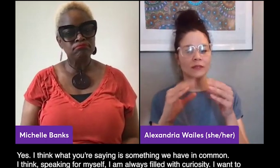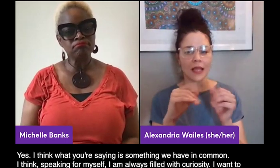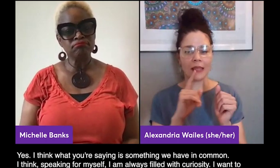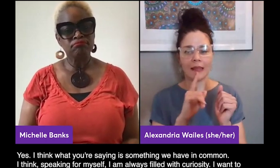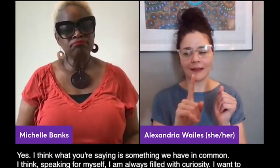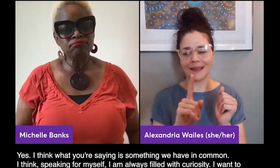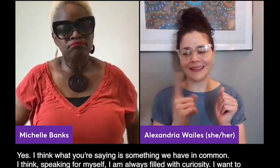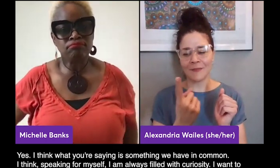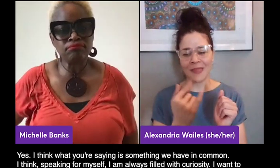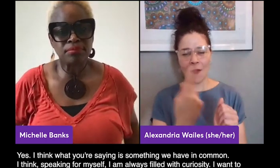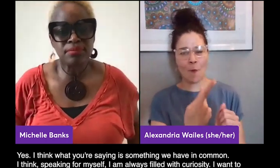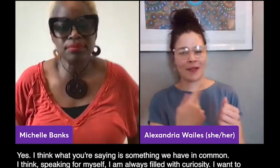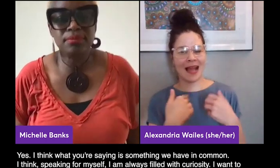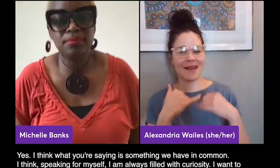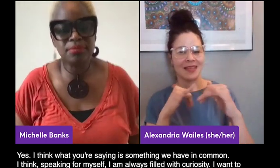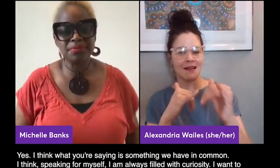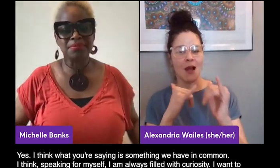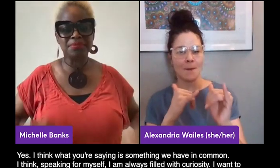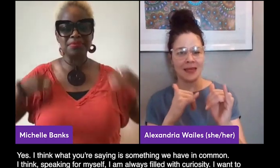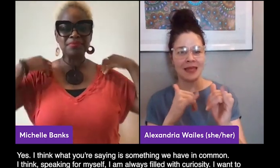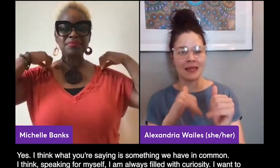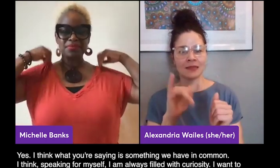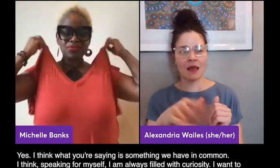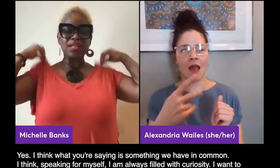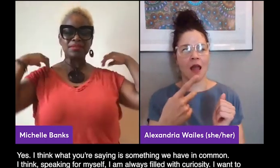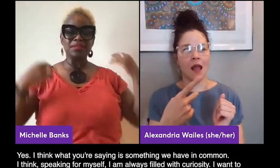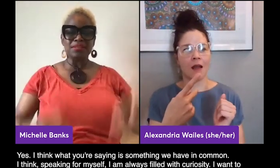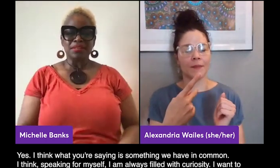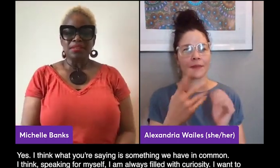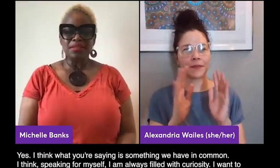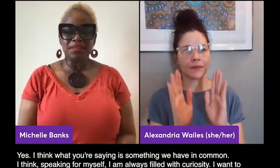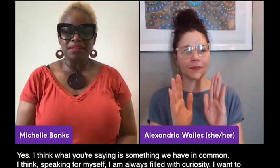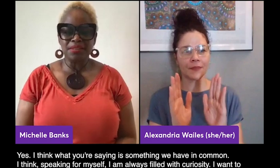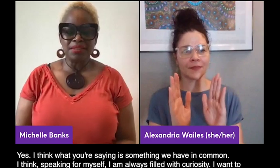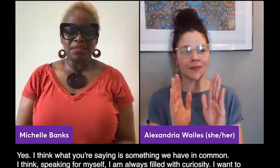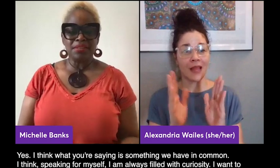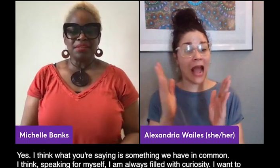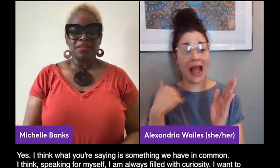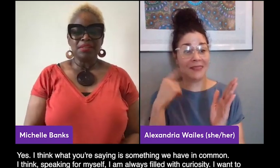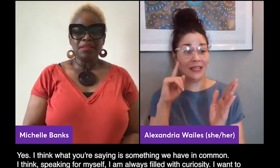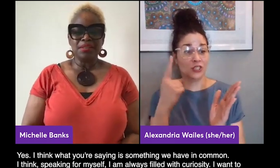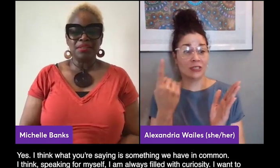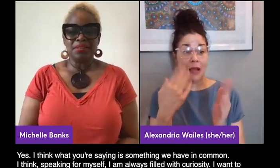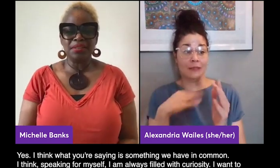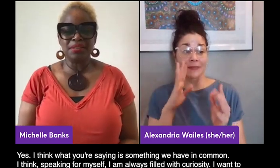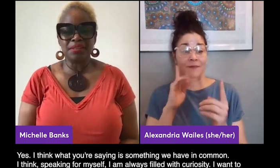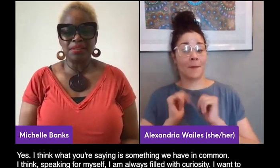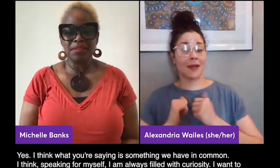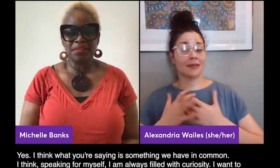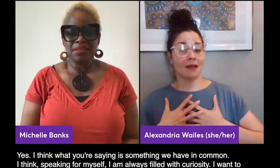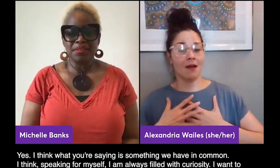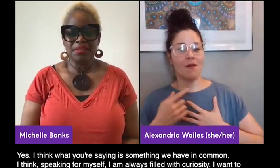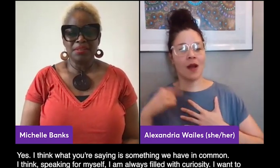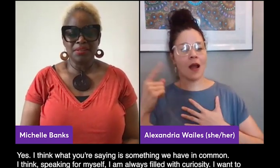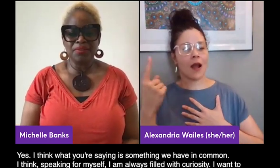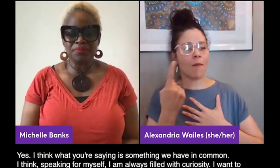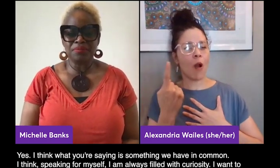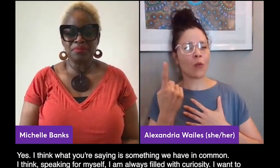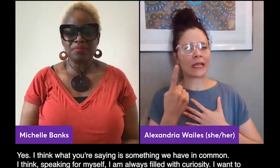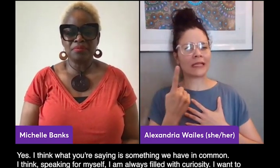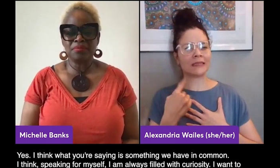I think what you're saying is something we have in common. I think, speaking for myself, I am always filled